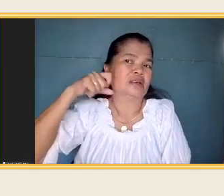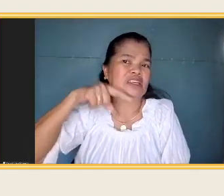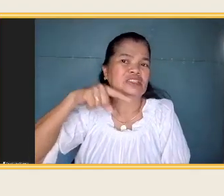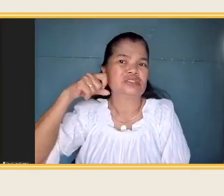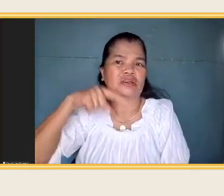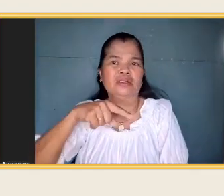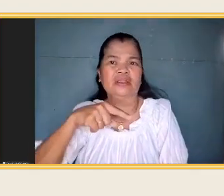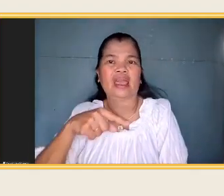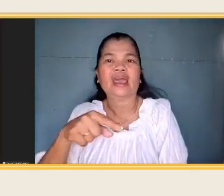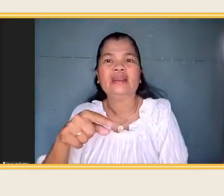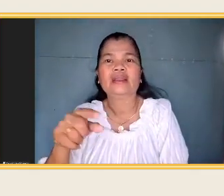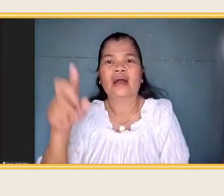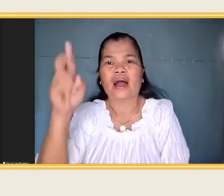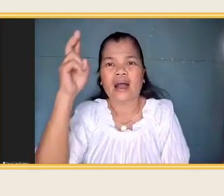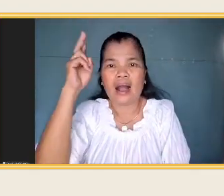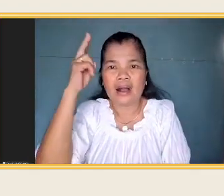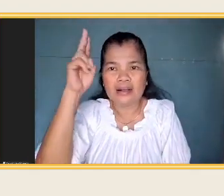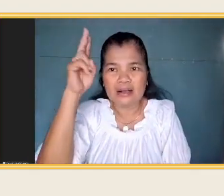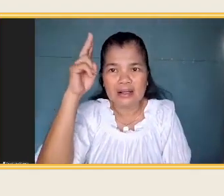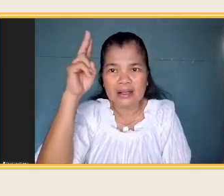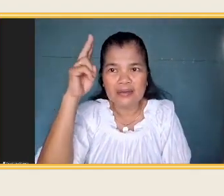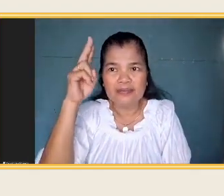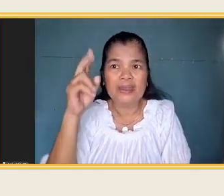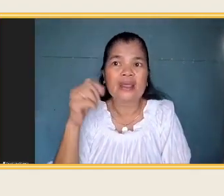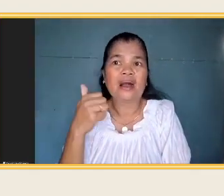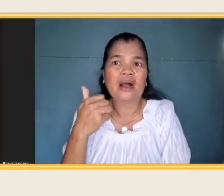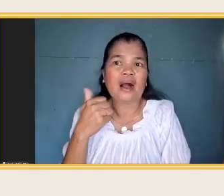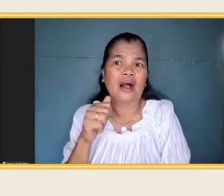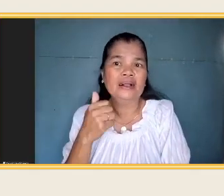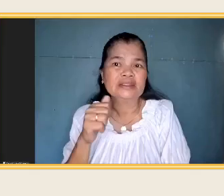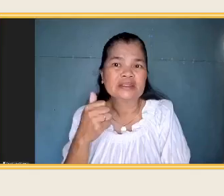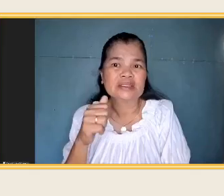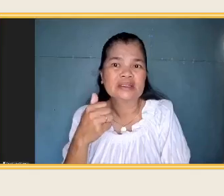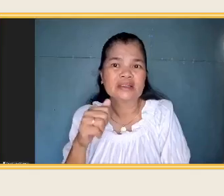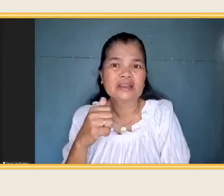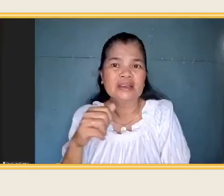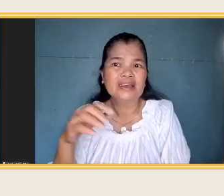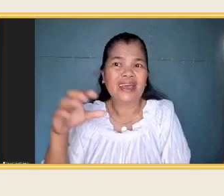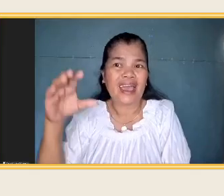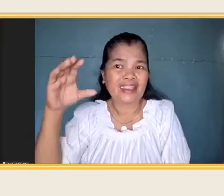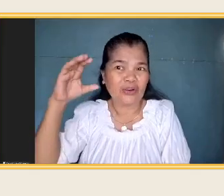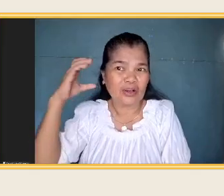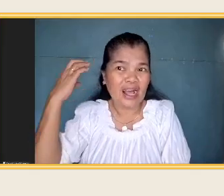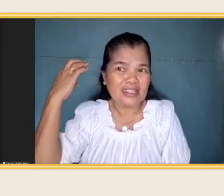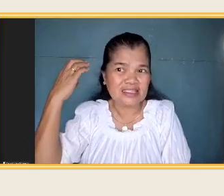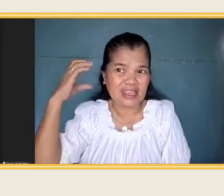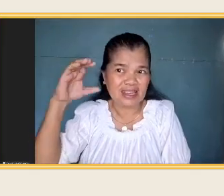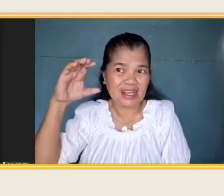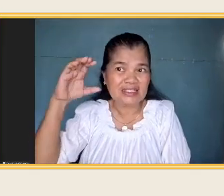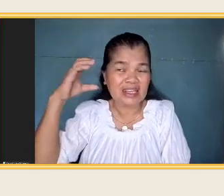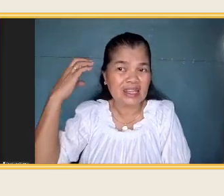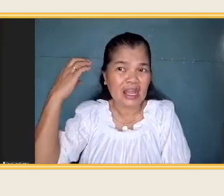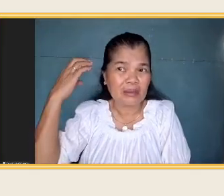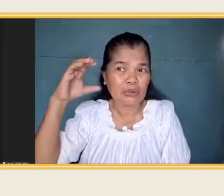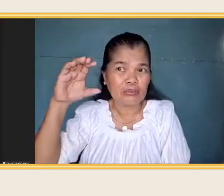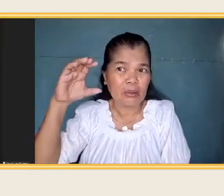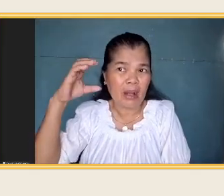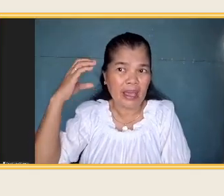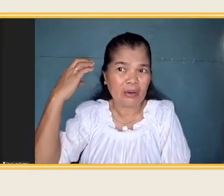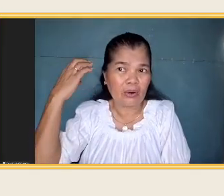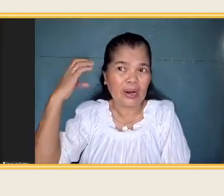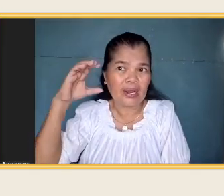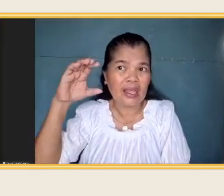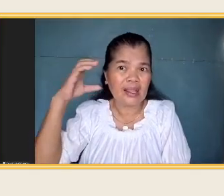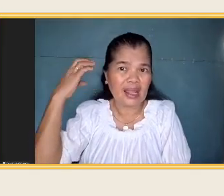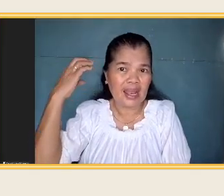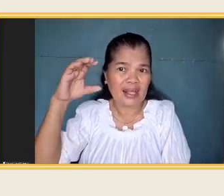Okay. Sister. Then, uncle, aunt, eto, cousin. Kasi hindi alam kung